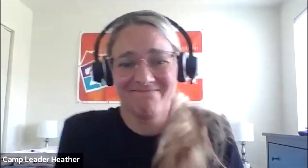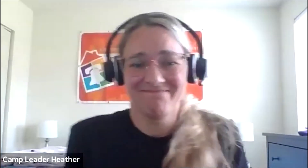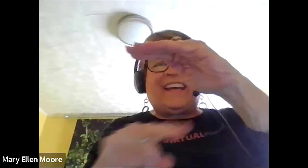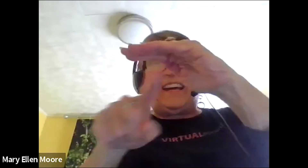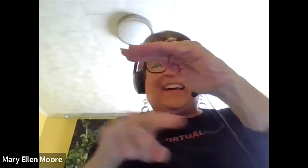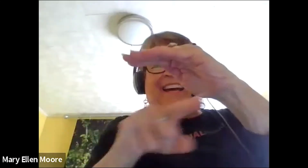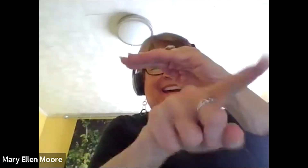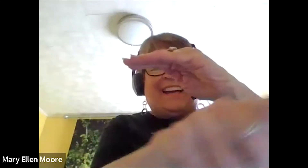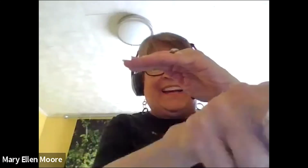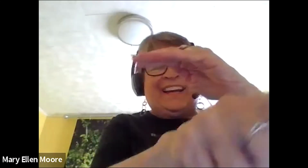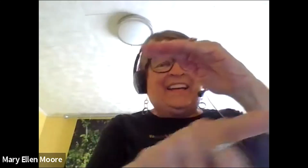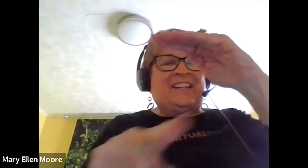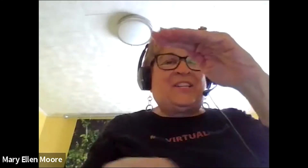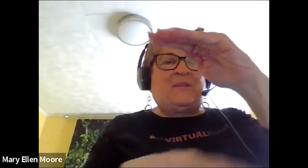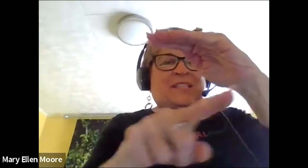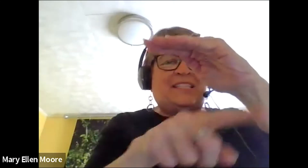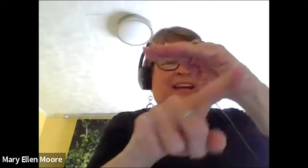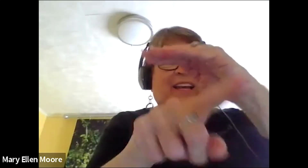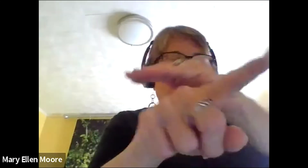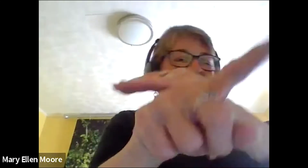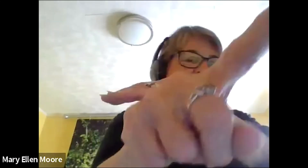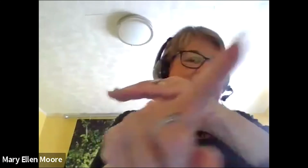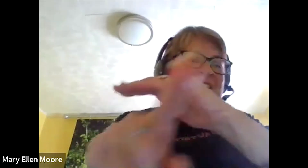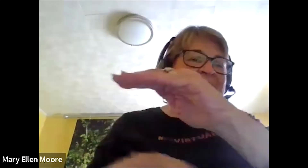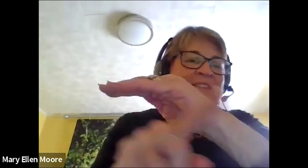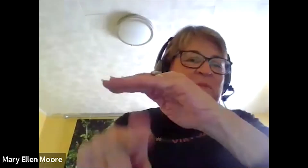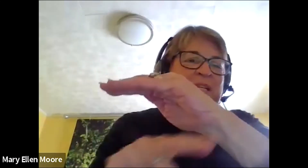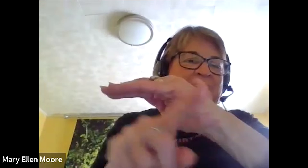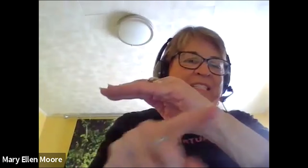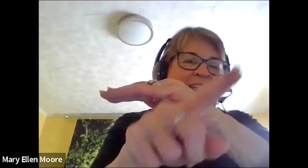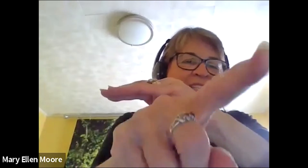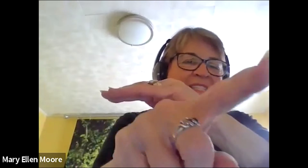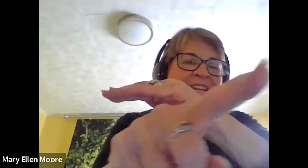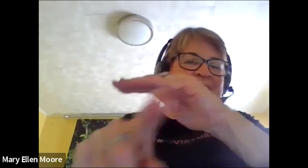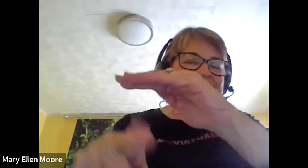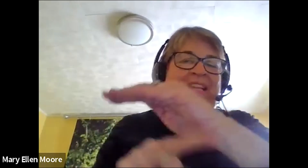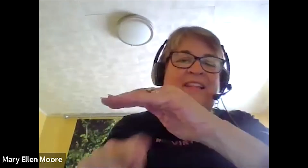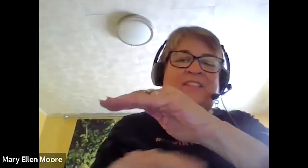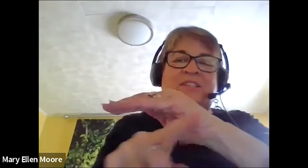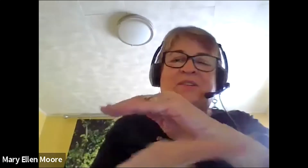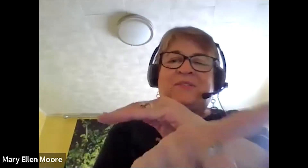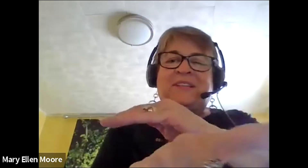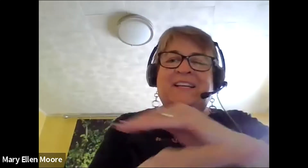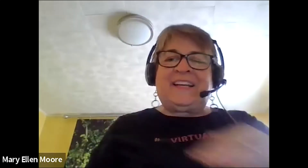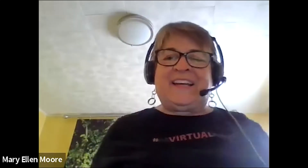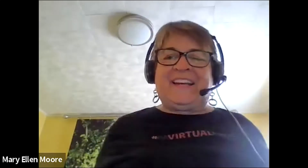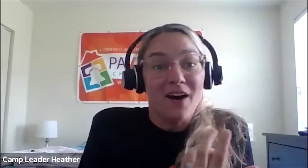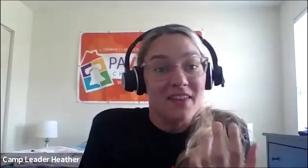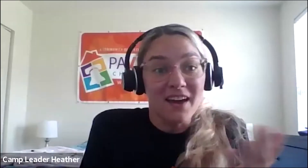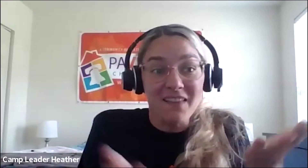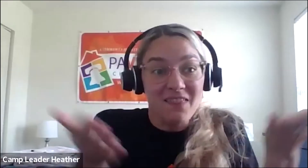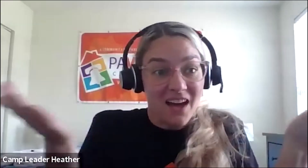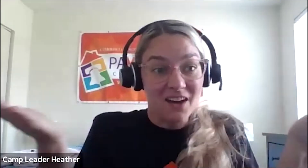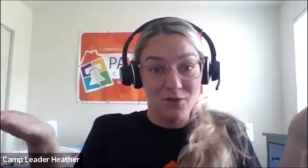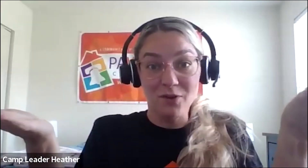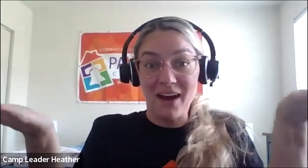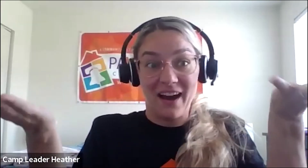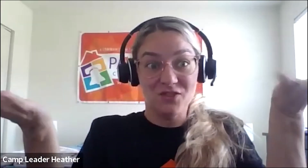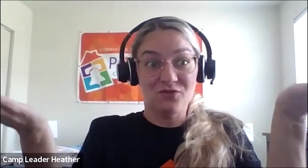Snake. She was just telling me that she went to see the snake at the zoo. Although I think a lot of you guys